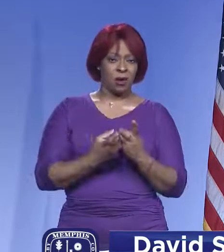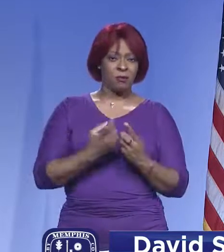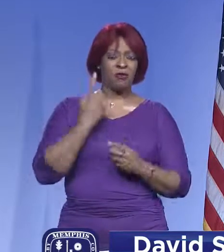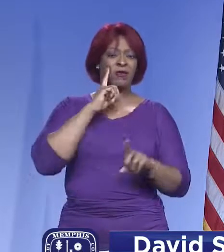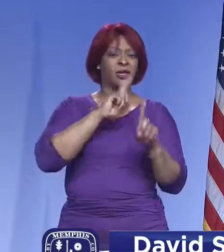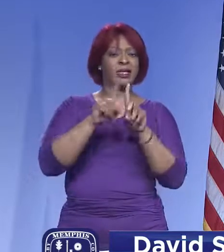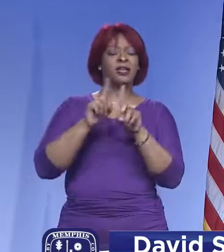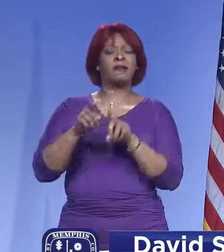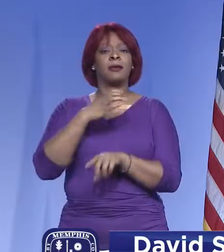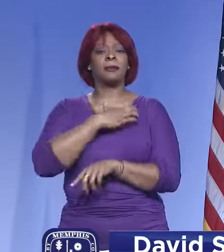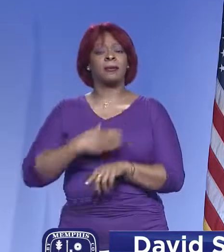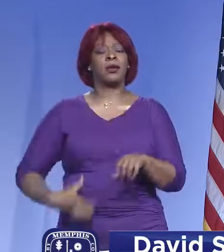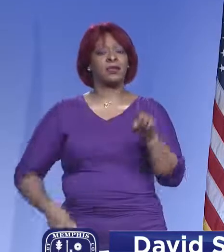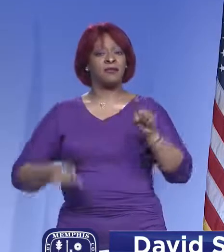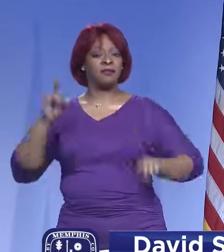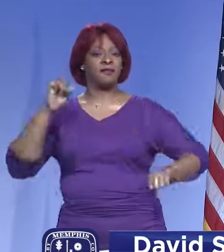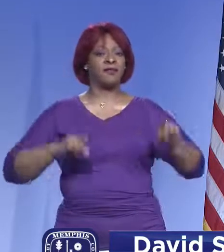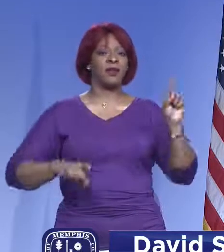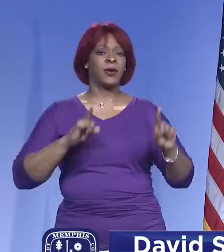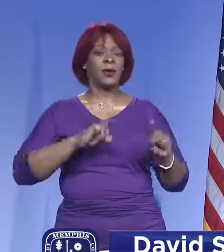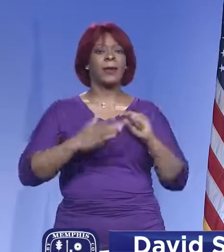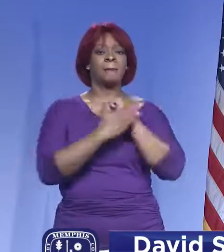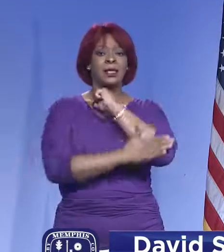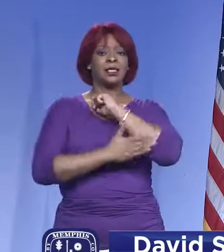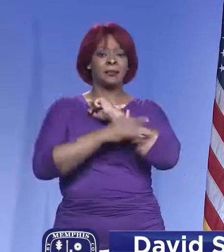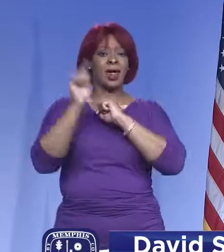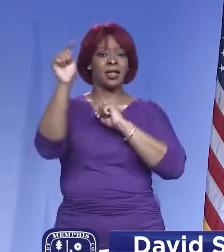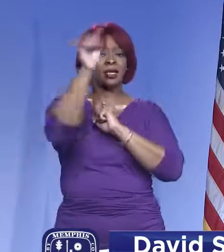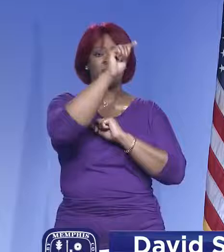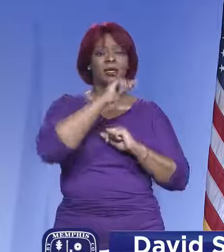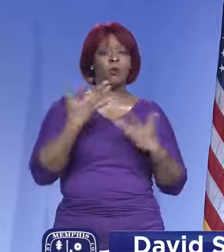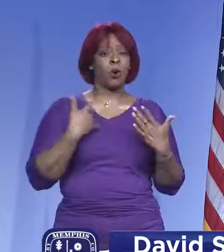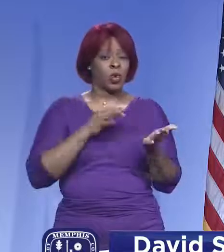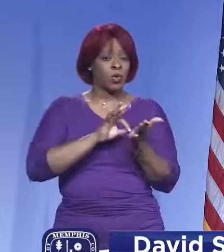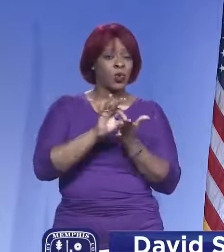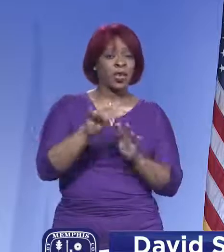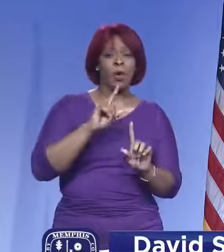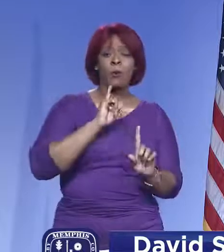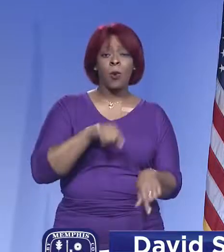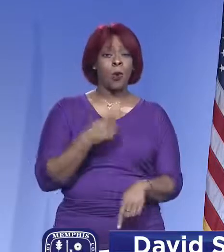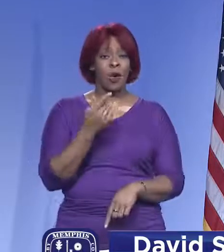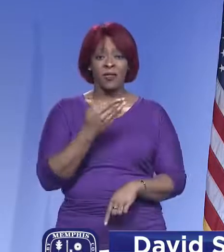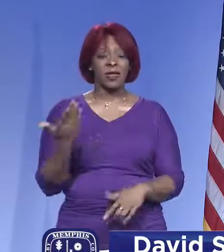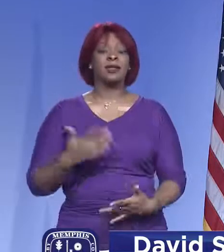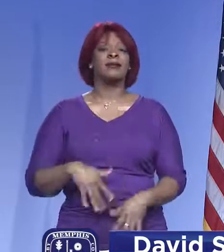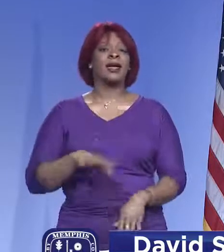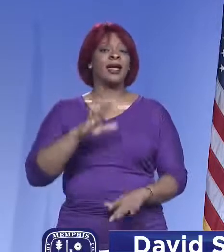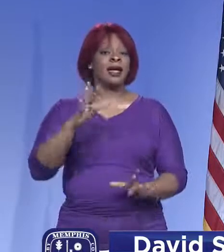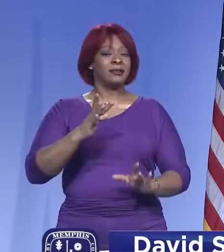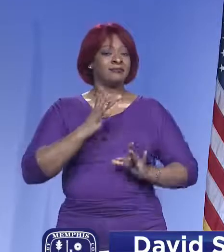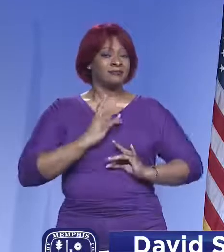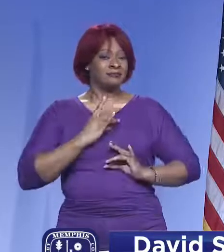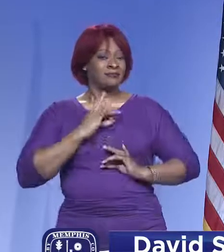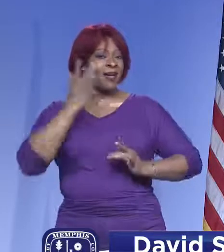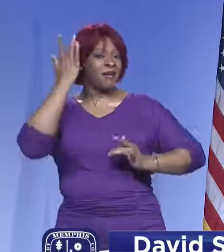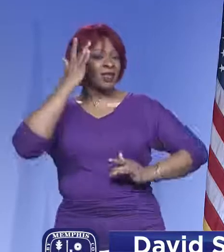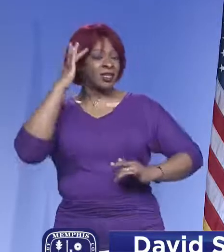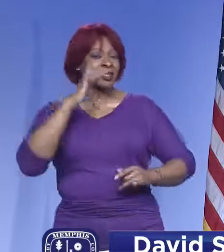different mayors of the various municipalities, but one of the things we track in that report are infections among children.